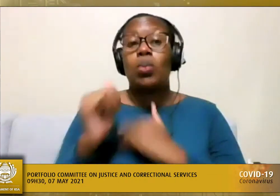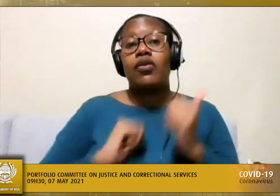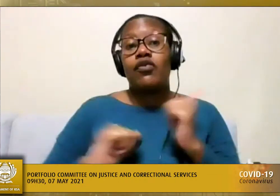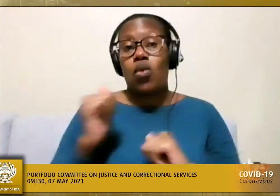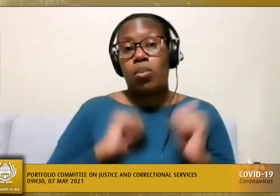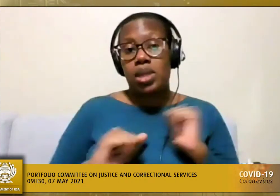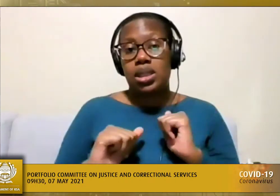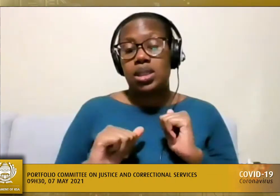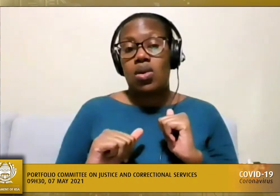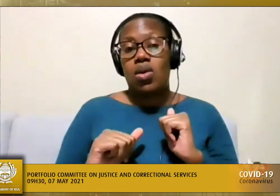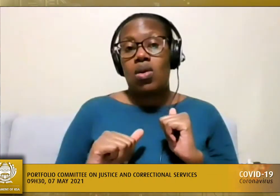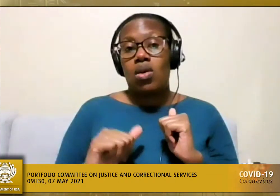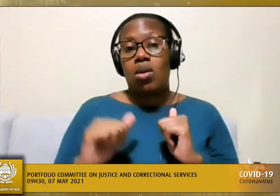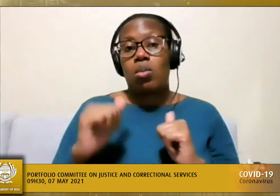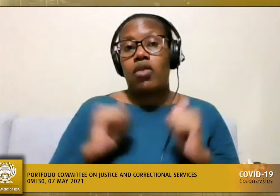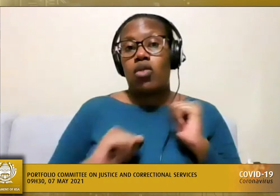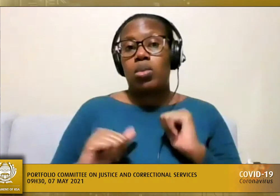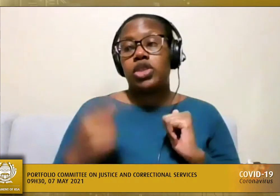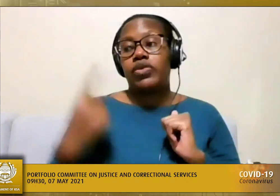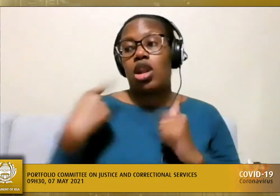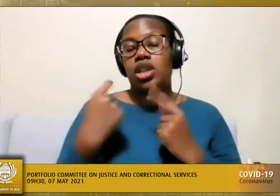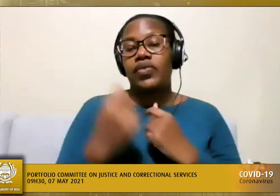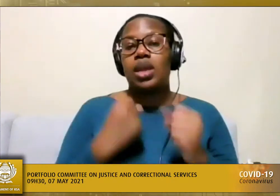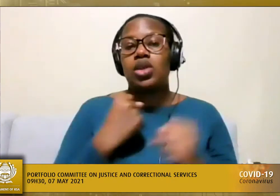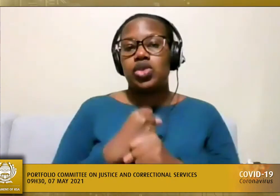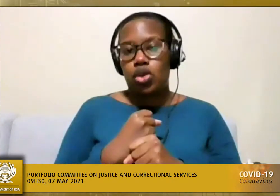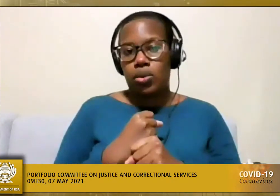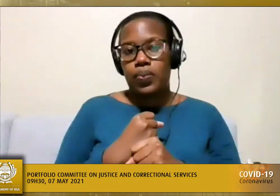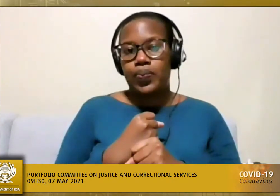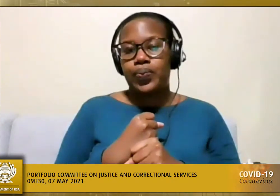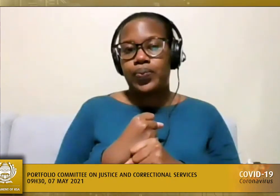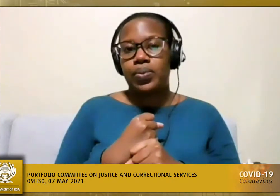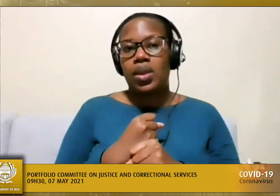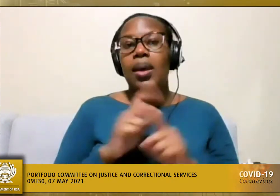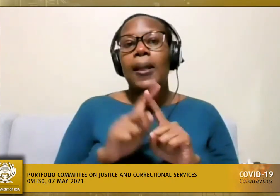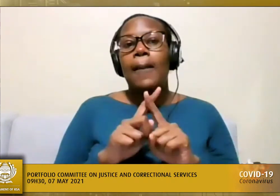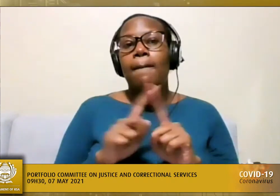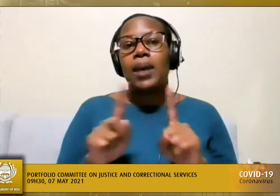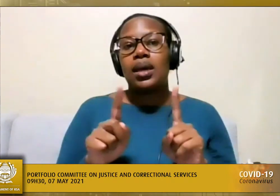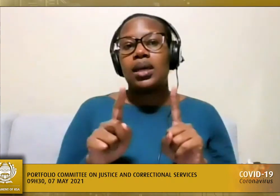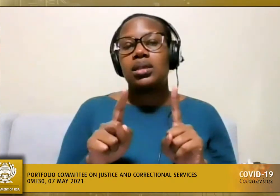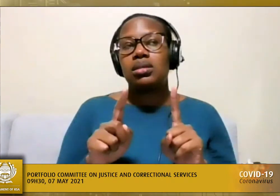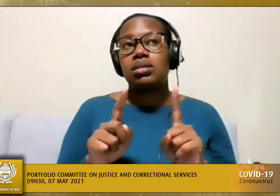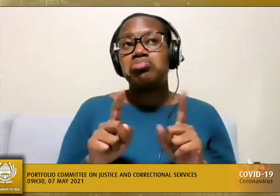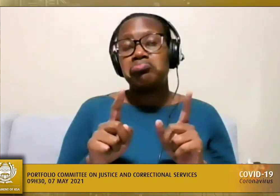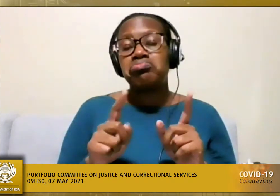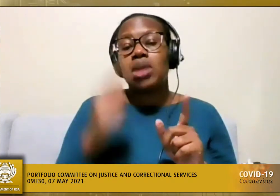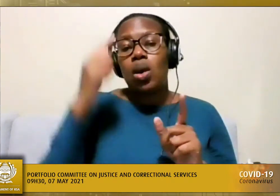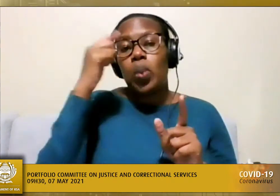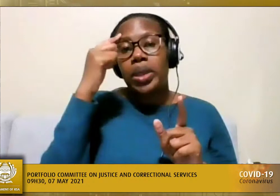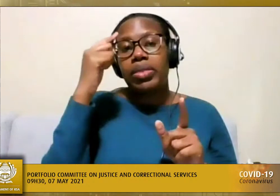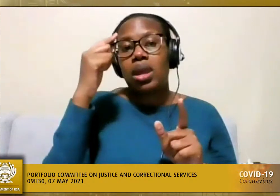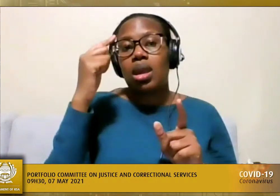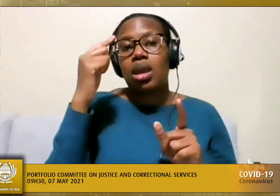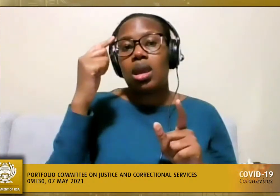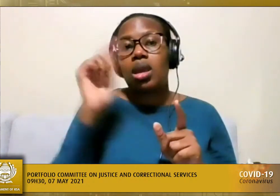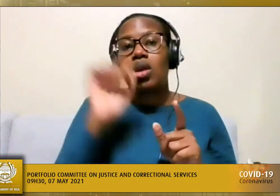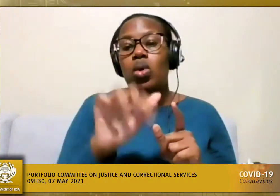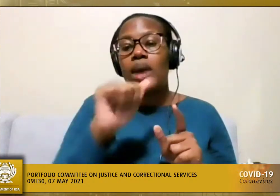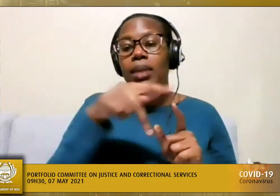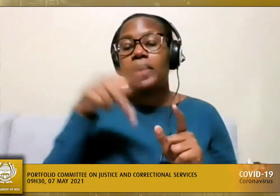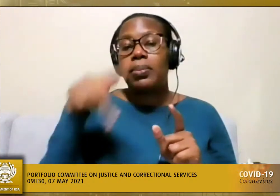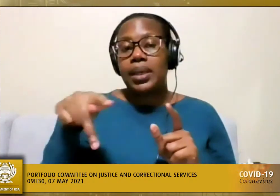of the last Financial year we think that you your app